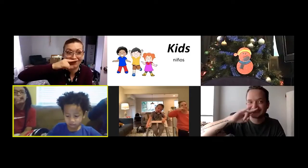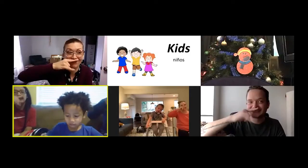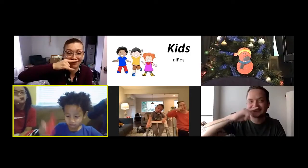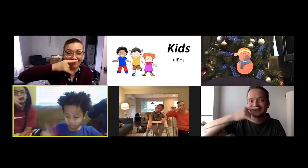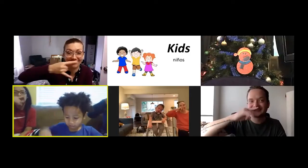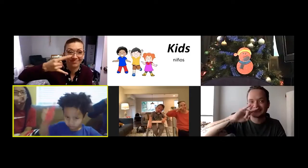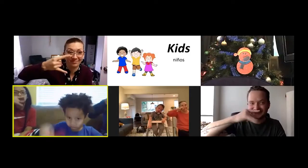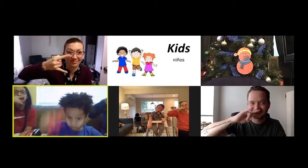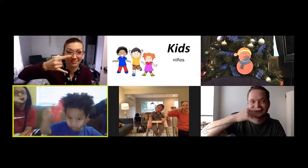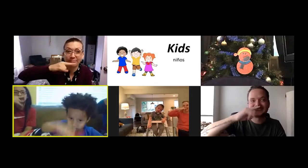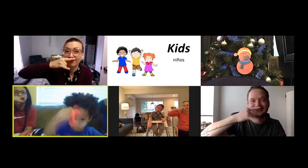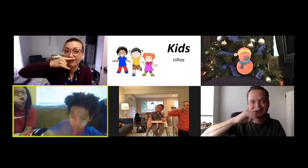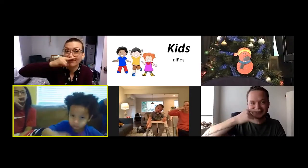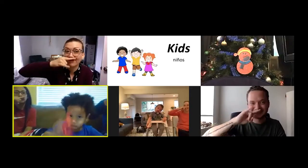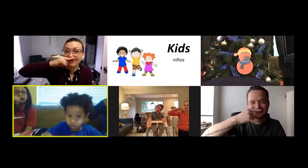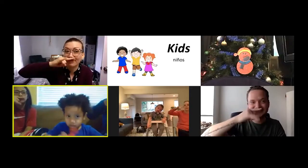Kids, yes.